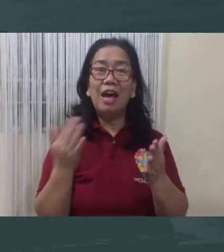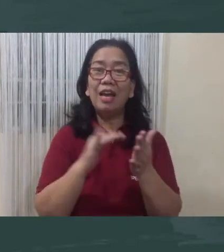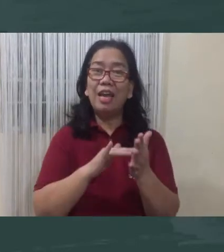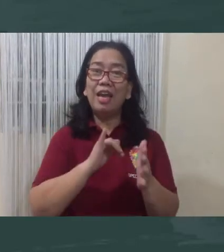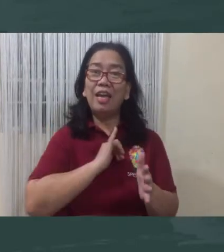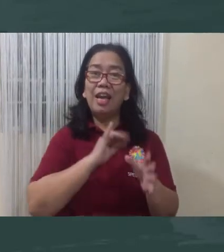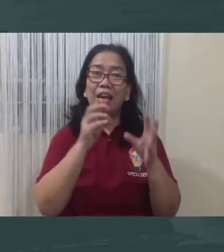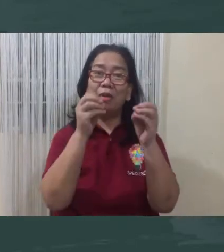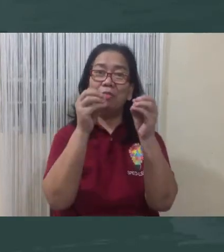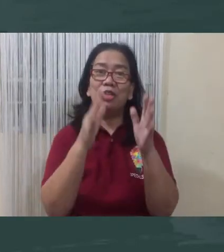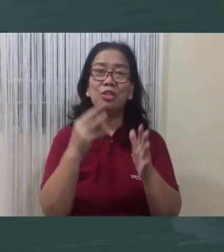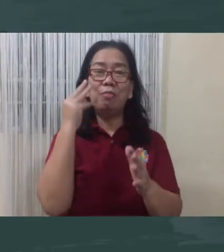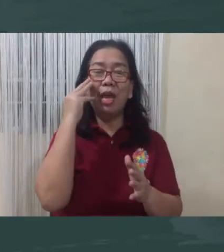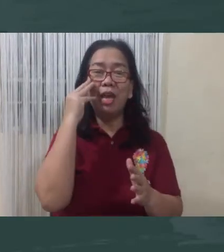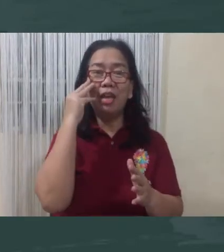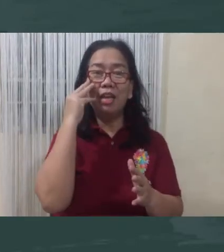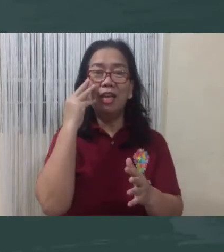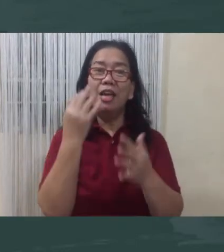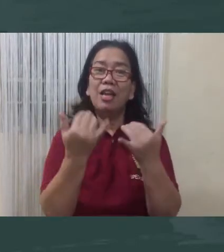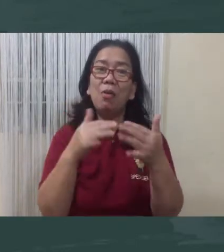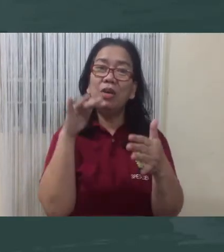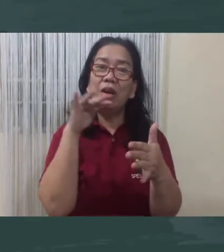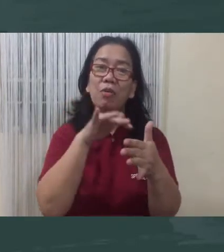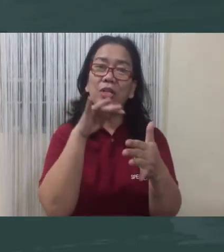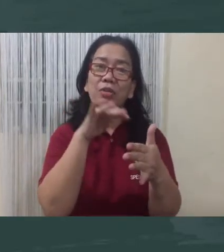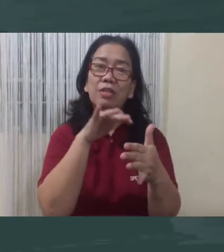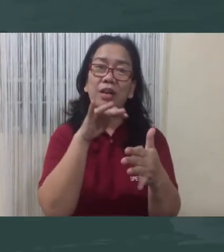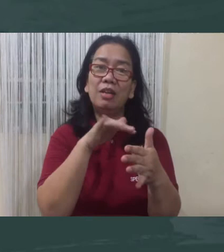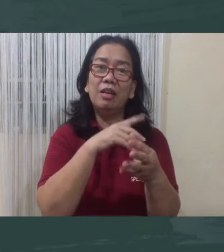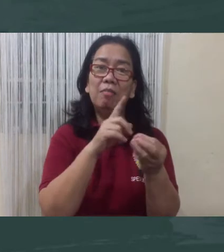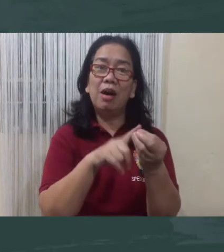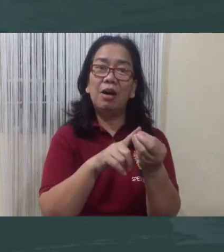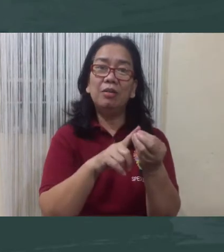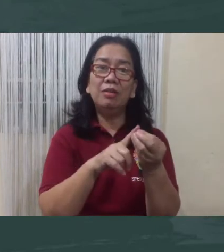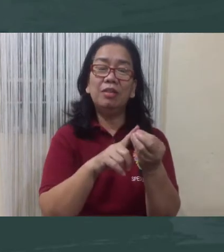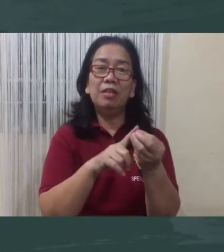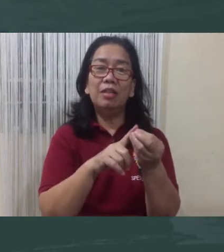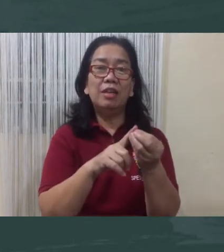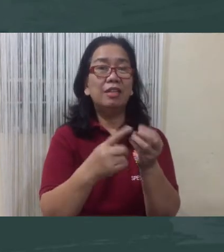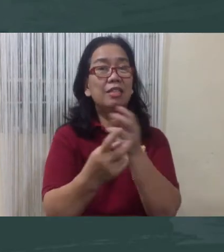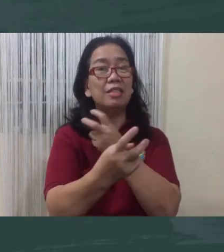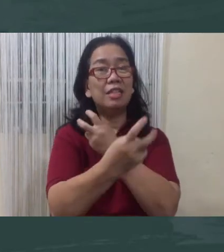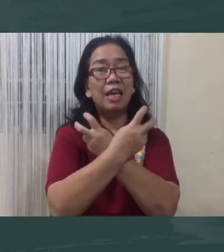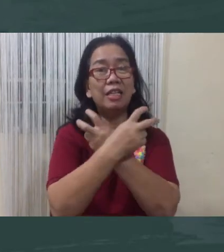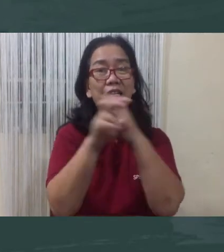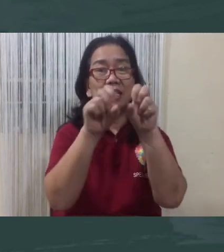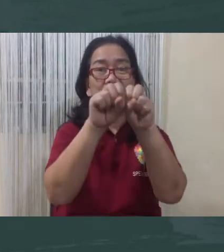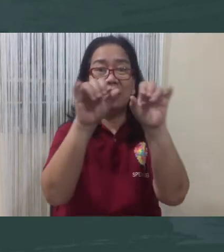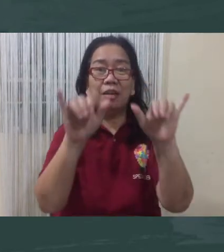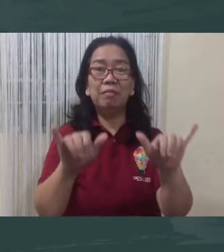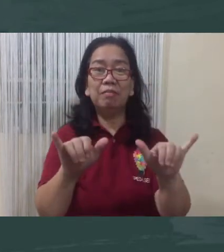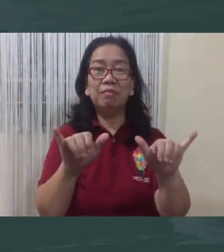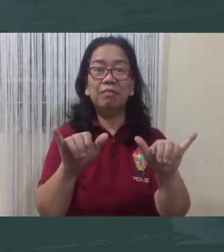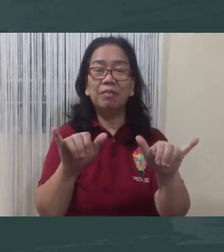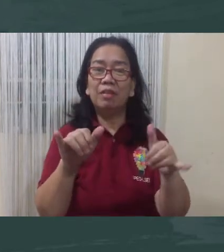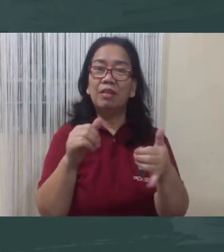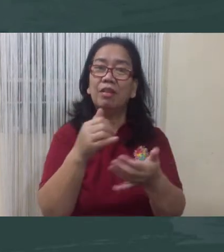Hello, again I am Teacher May. Now we're going to study about the skeletal